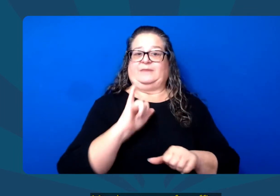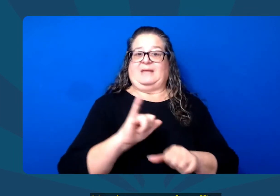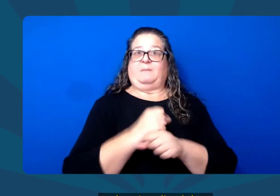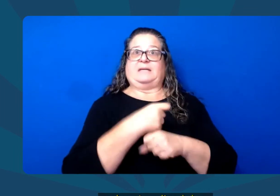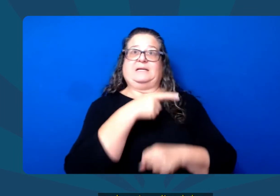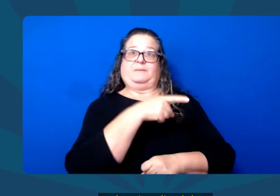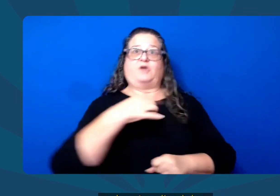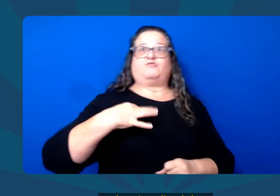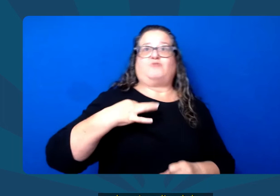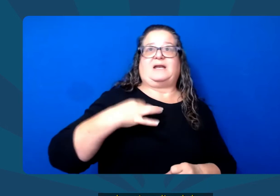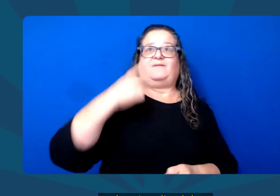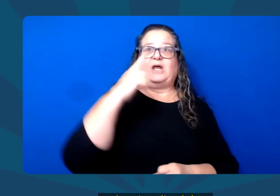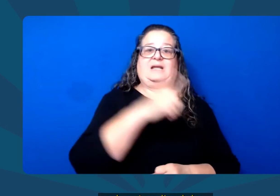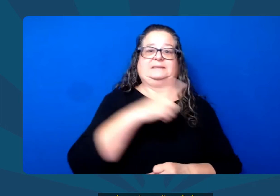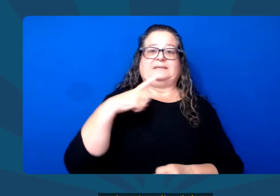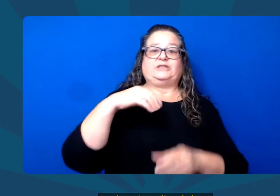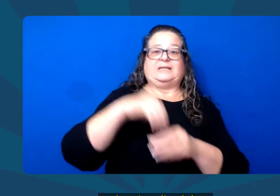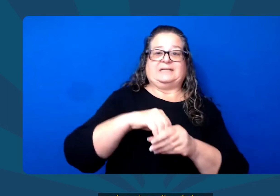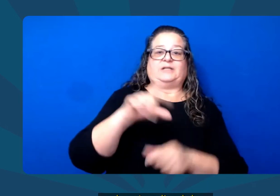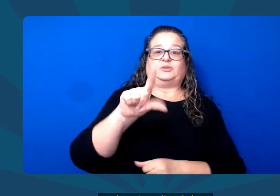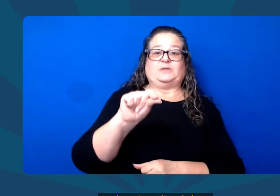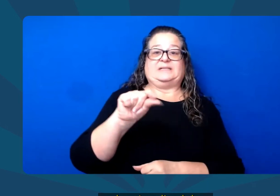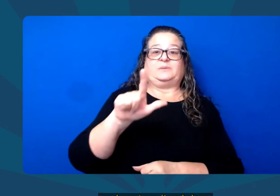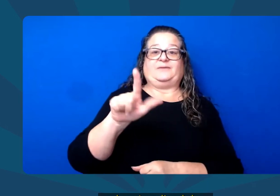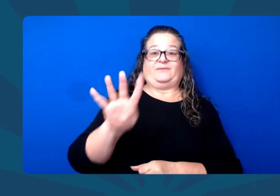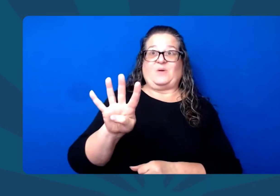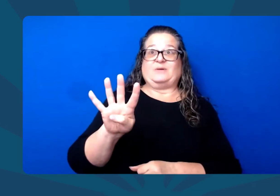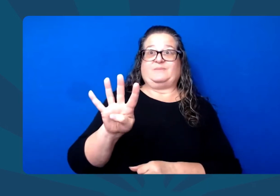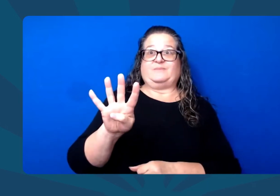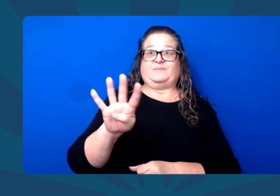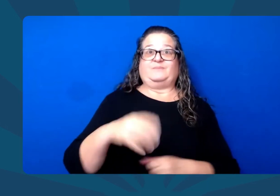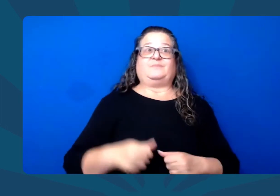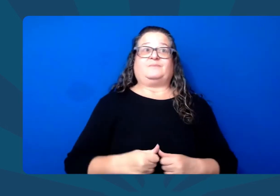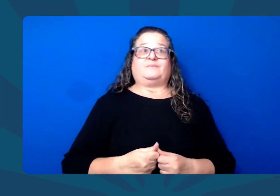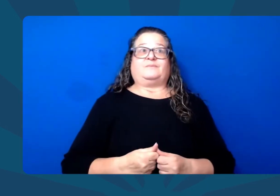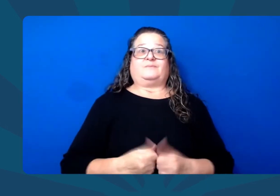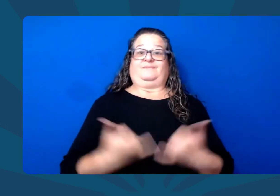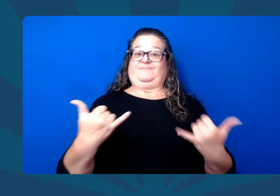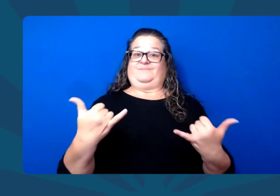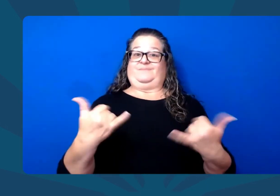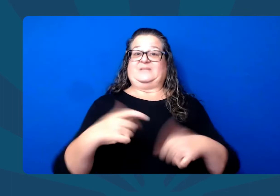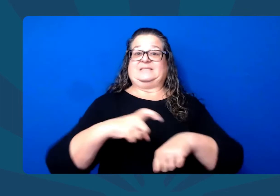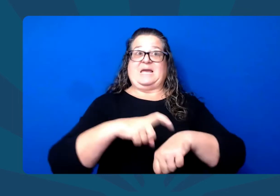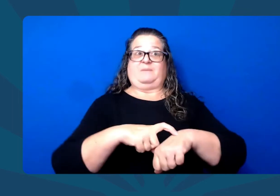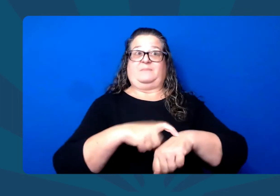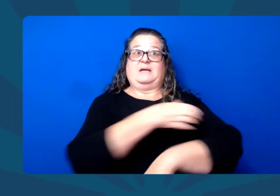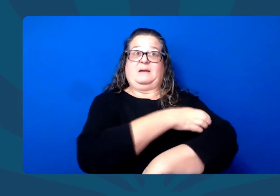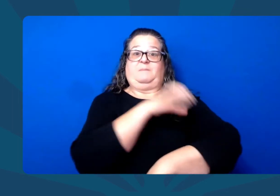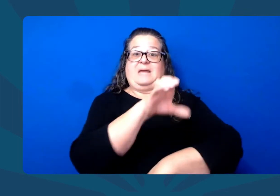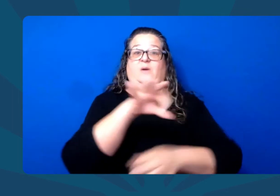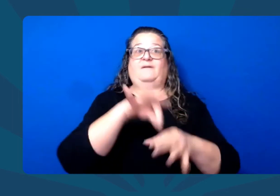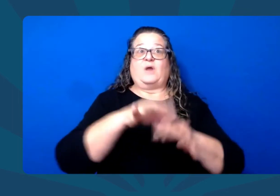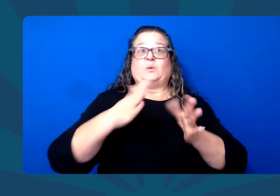accelerated when I realized the need to ensure logical, conservative values in the legislature.